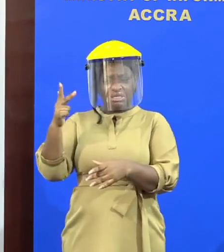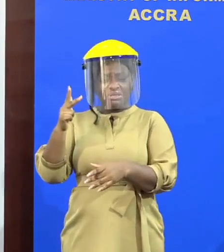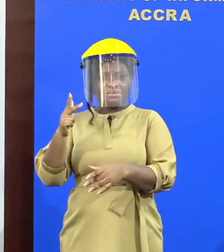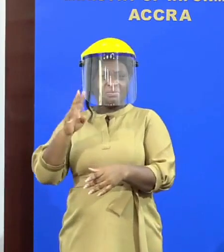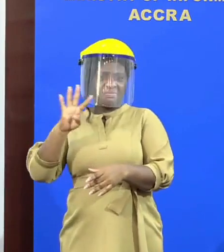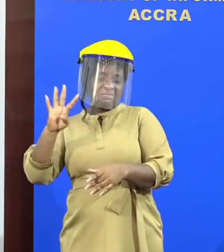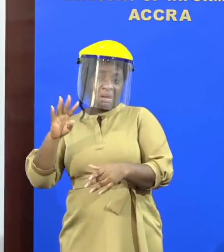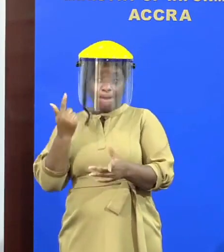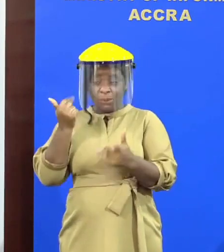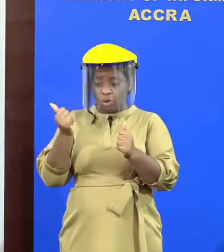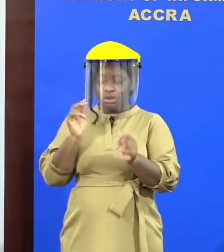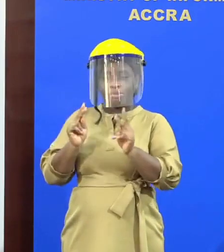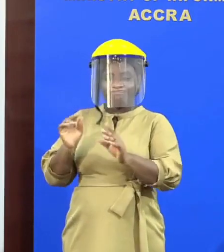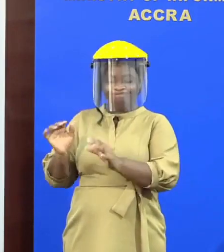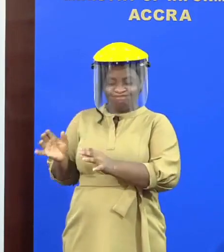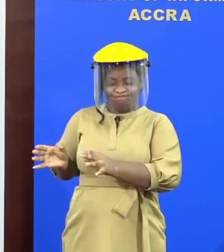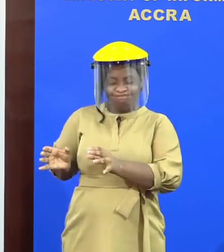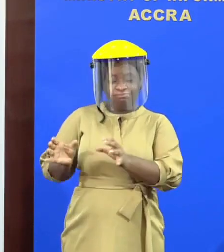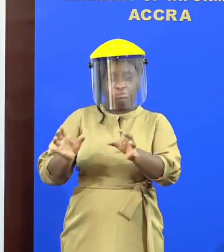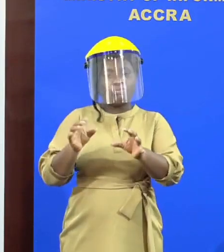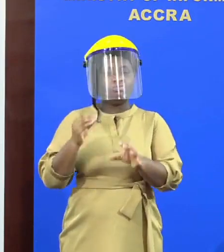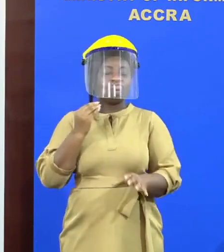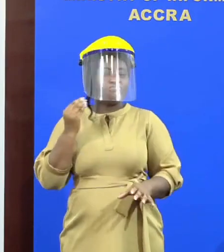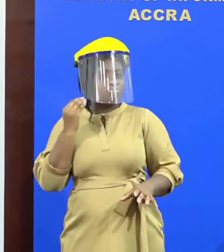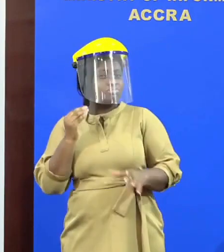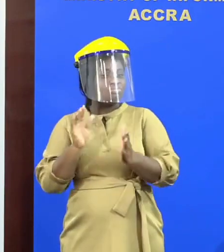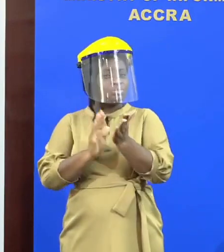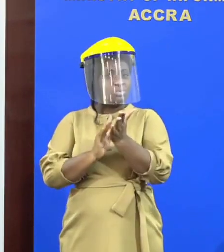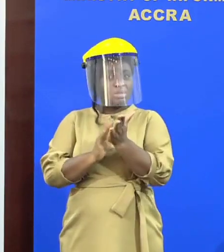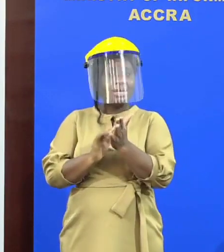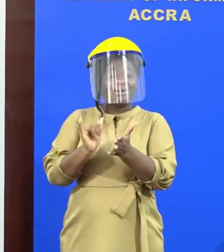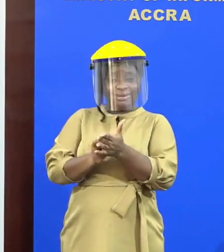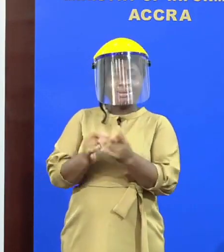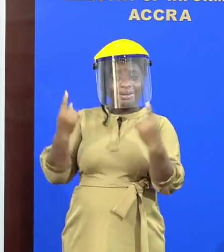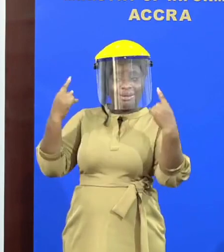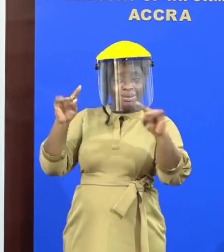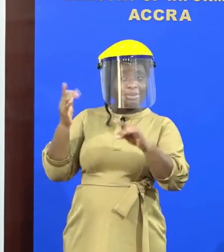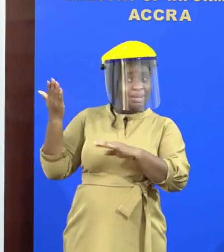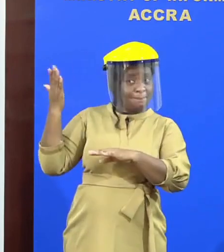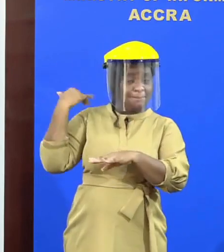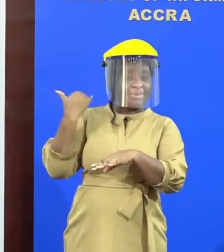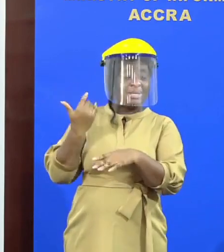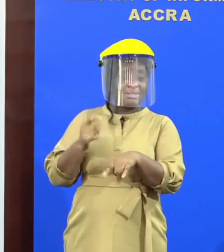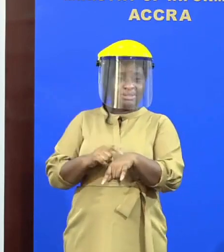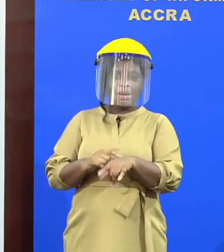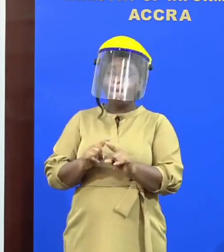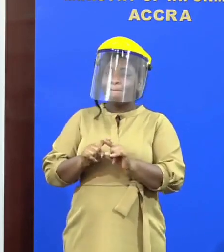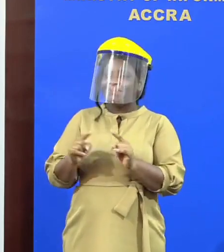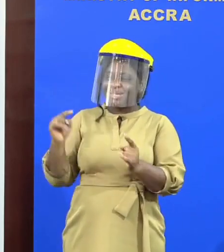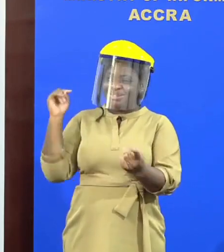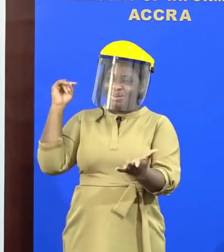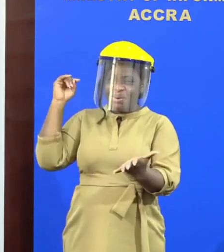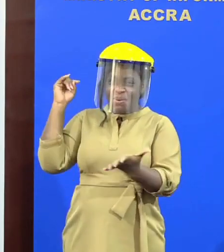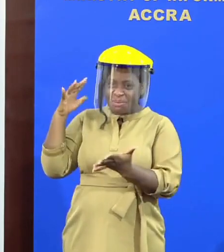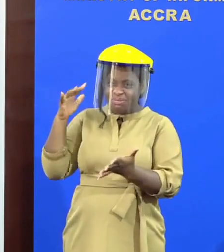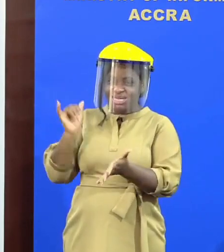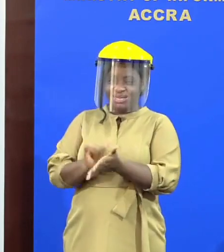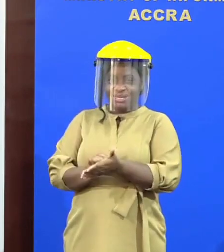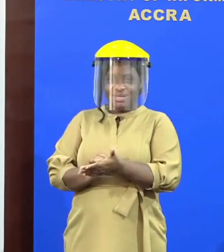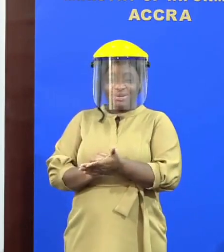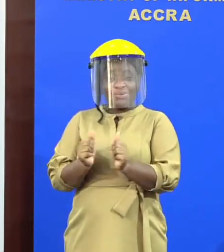move from home to school, you're going to have some cases, as happened in the previous exercises. But over time, we are hoping that with the tightening of